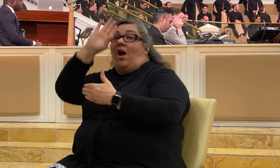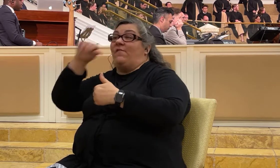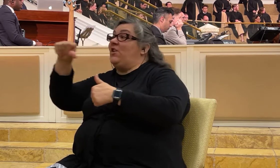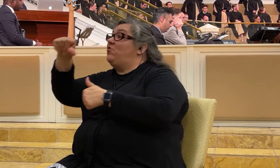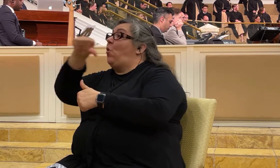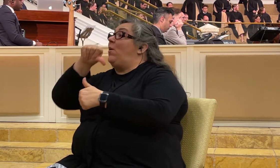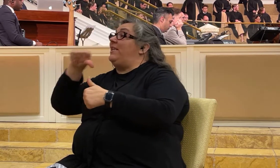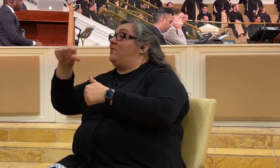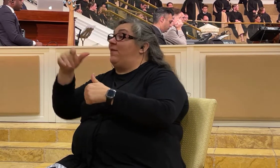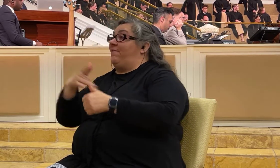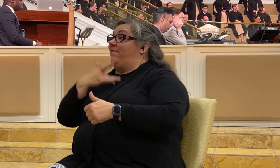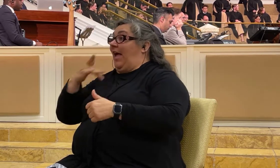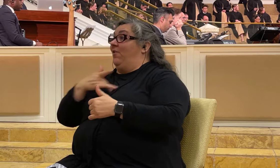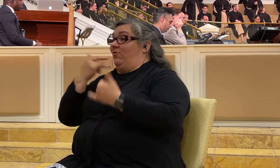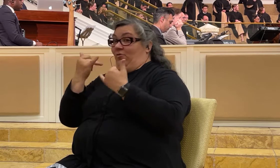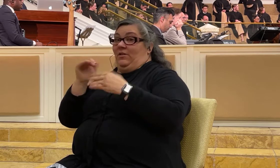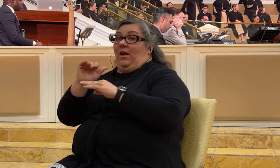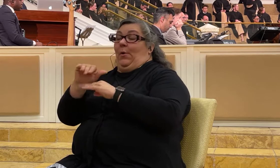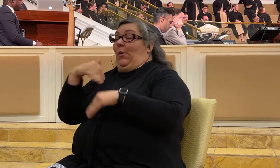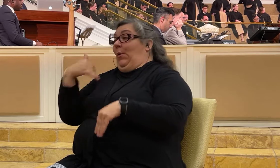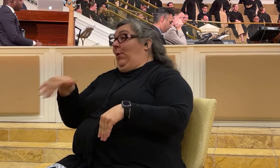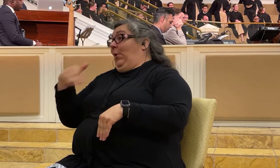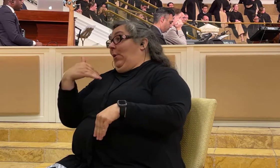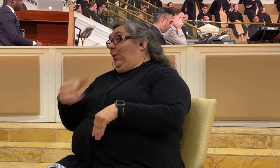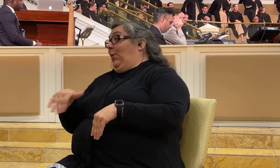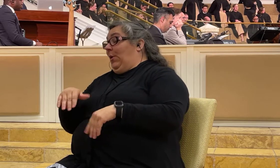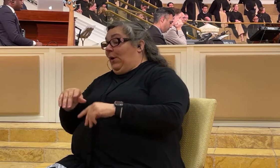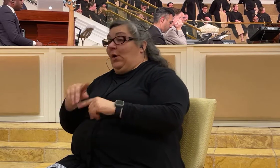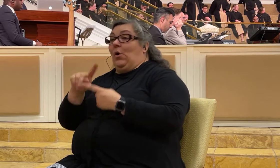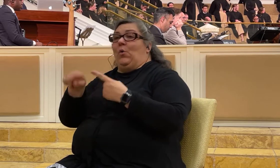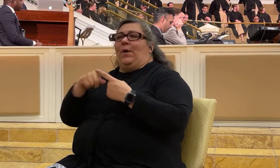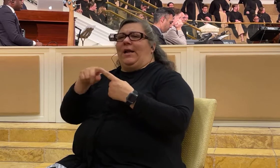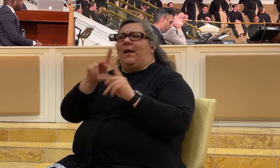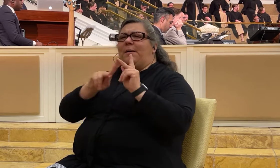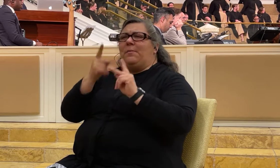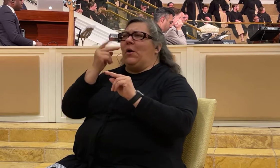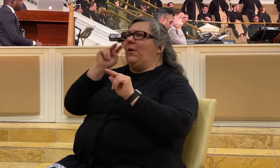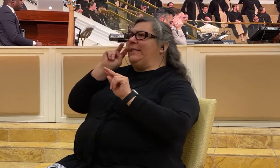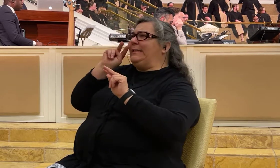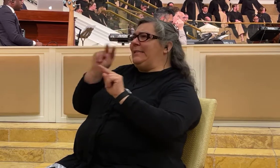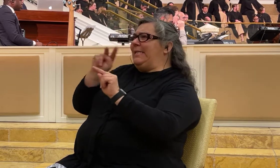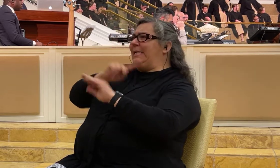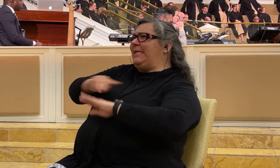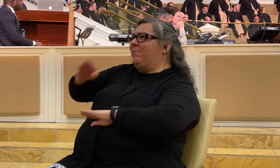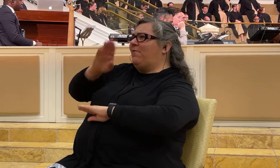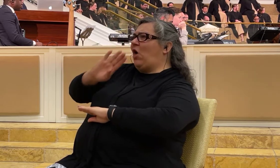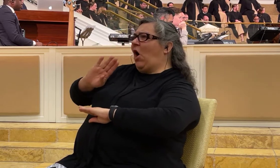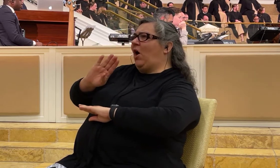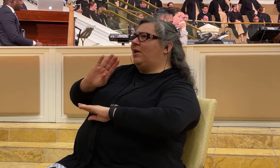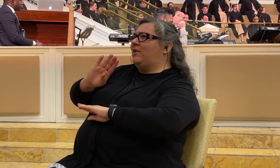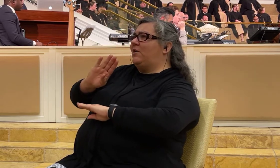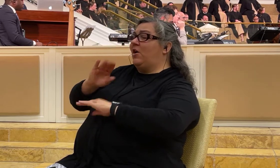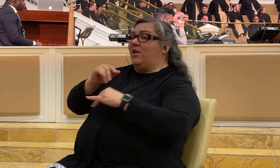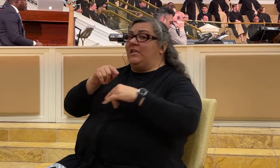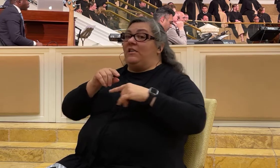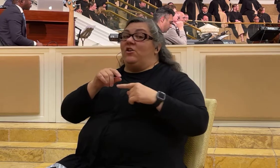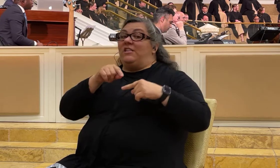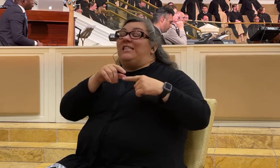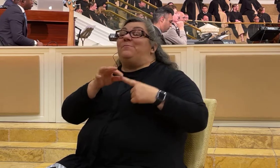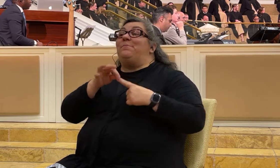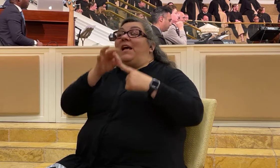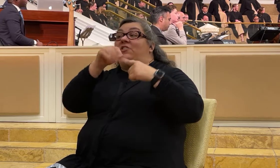was here tonight. Amen. And when people see the kingdom of God in times like this, it is